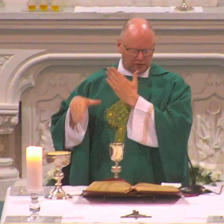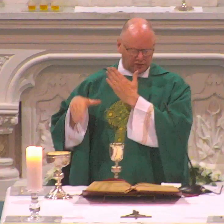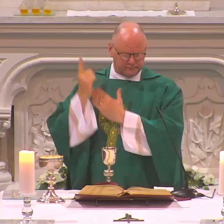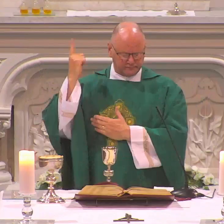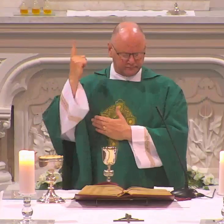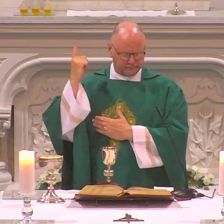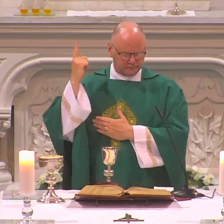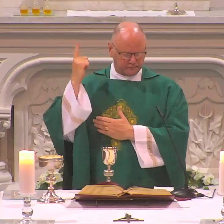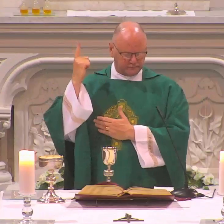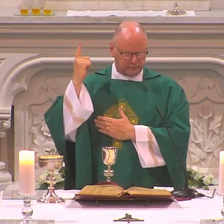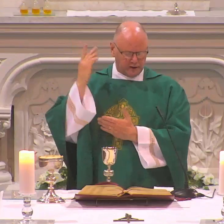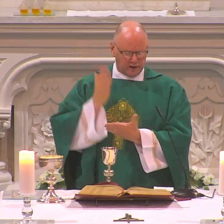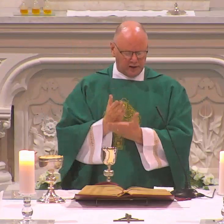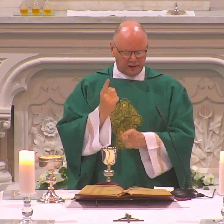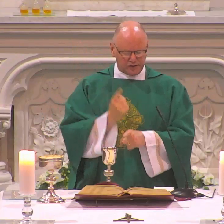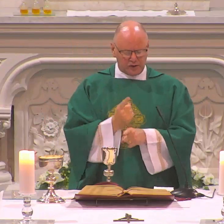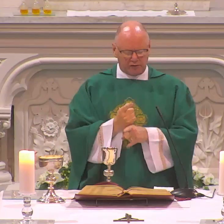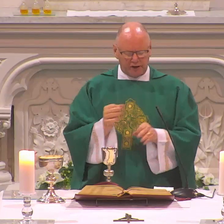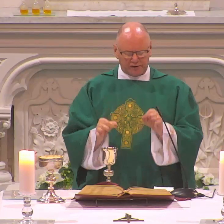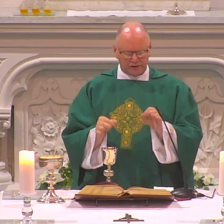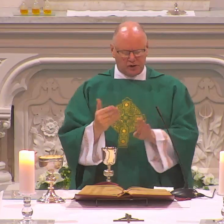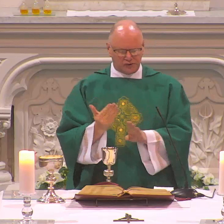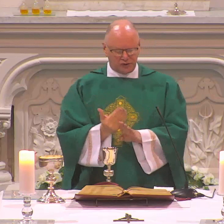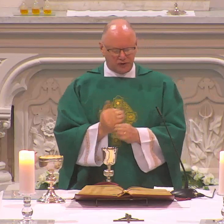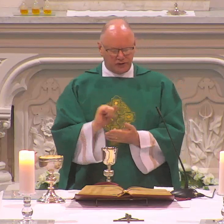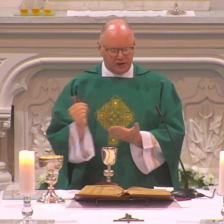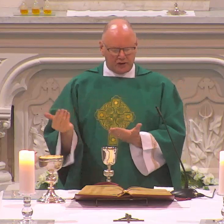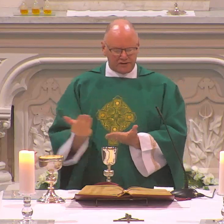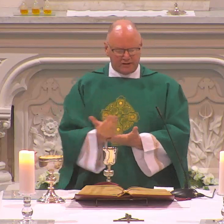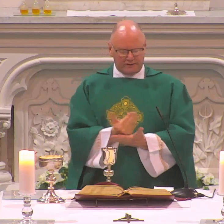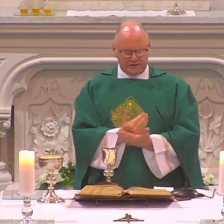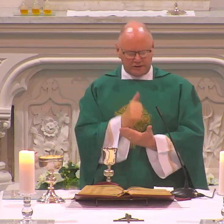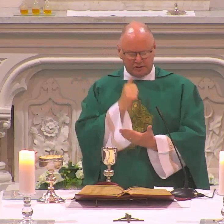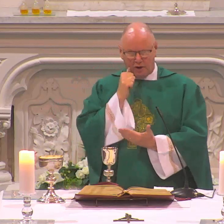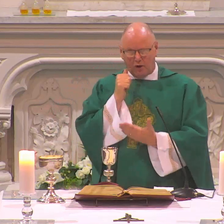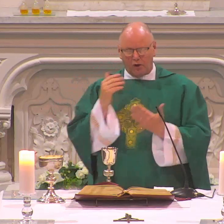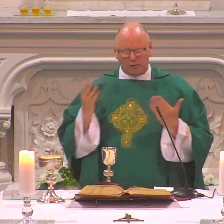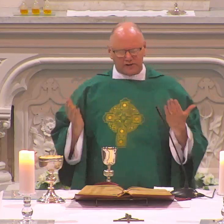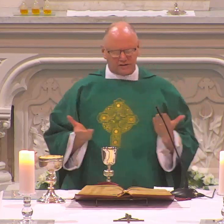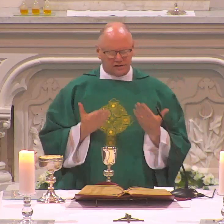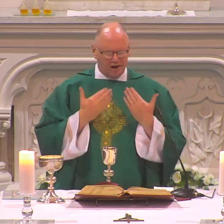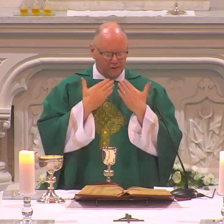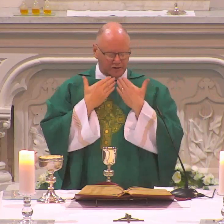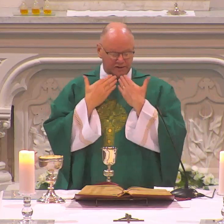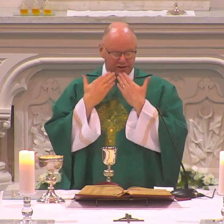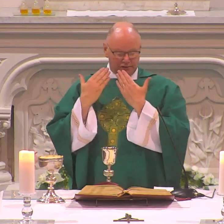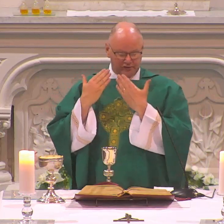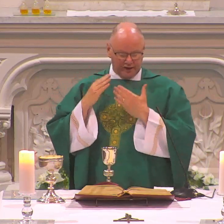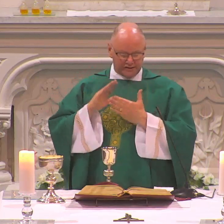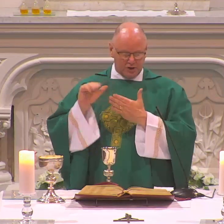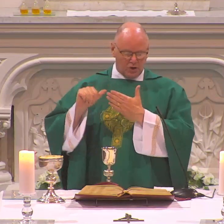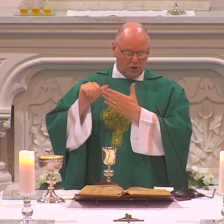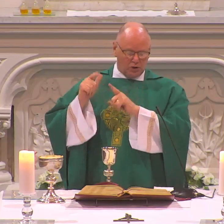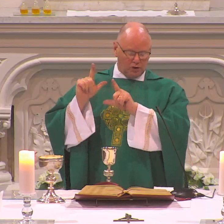God. It is truly right and just, our duty and our salvation, always and everywhere to give you